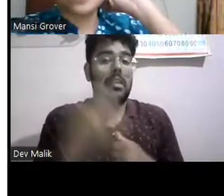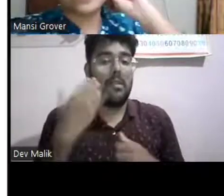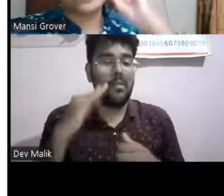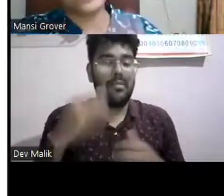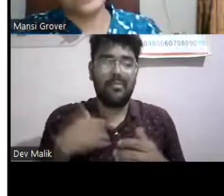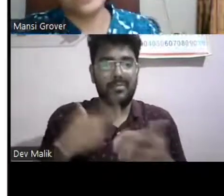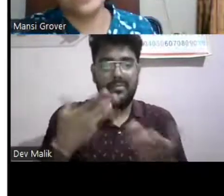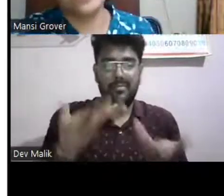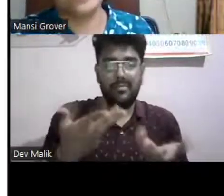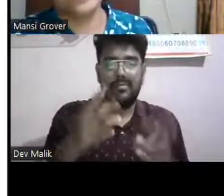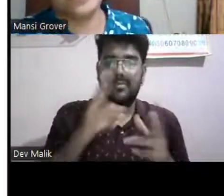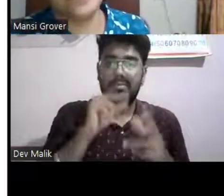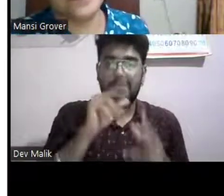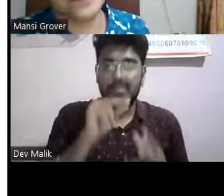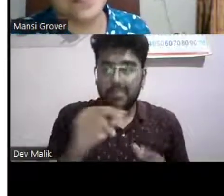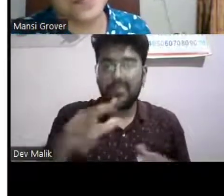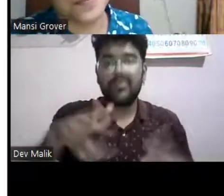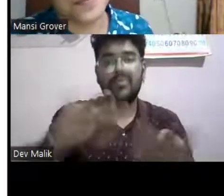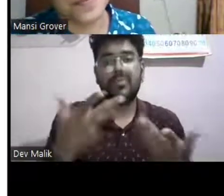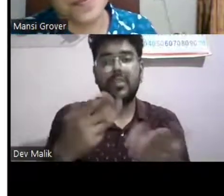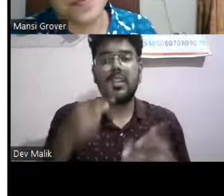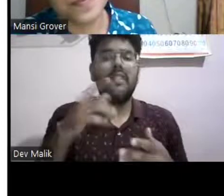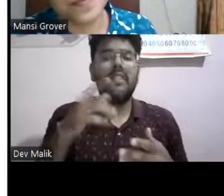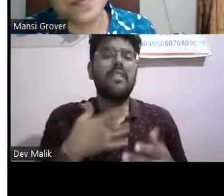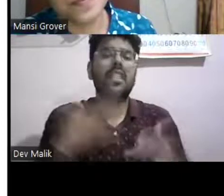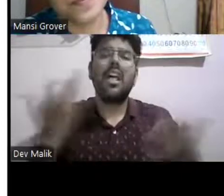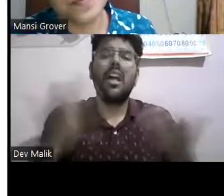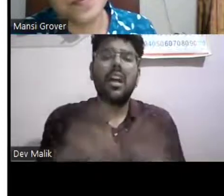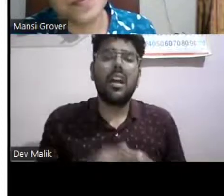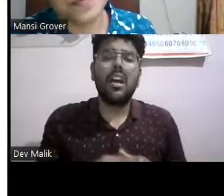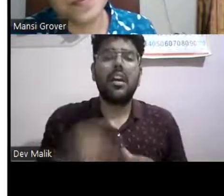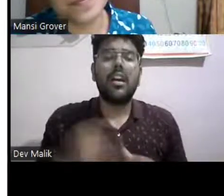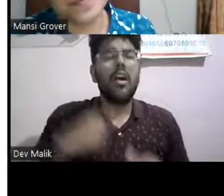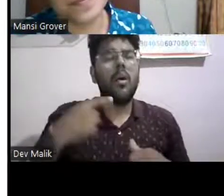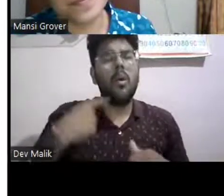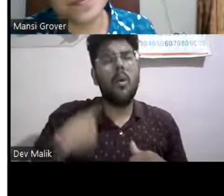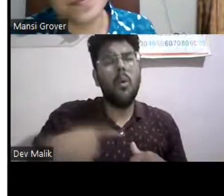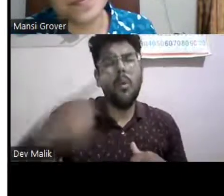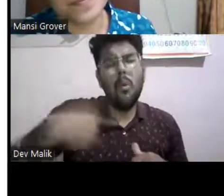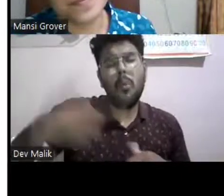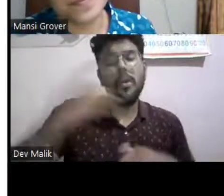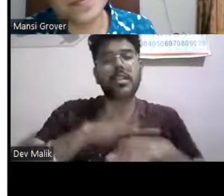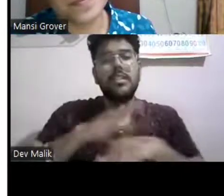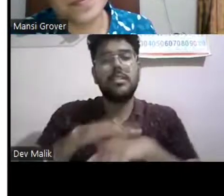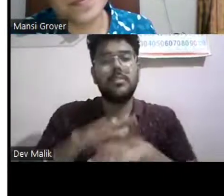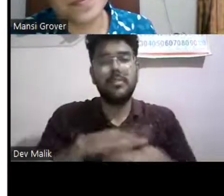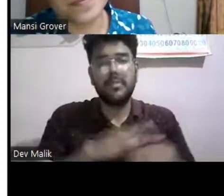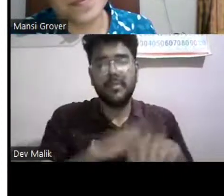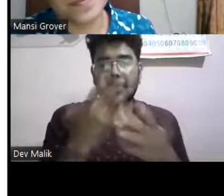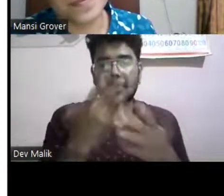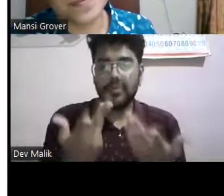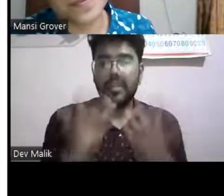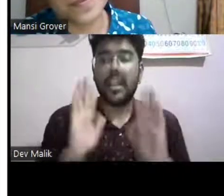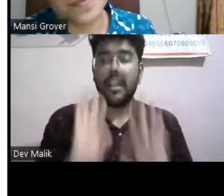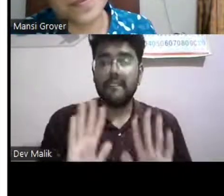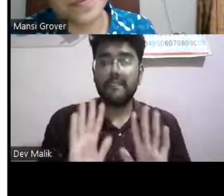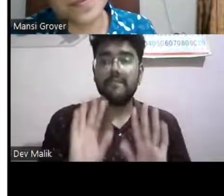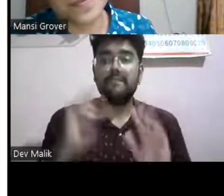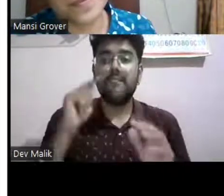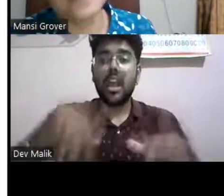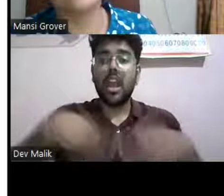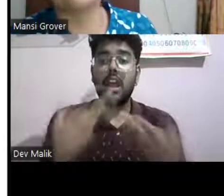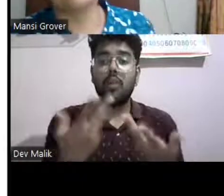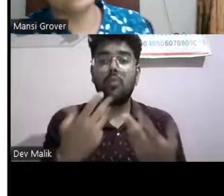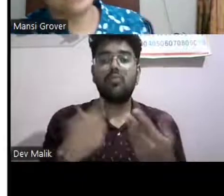of speaking. So, and I always experience this sort of a bit of discomfort in, I don't know